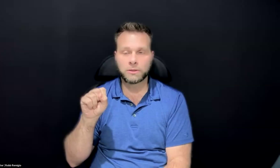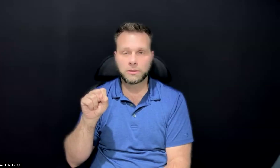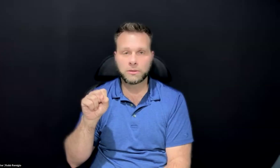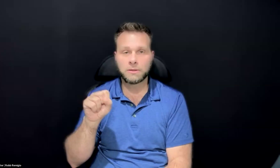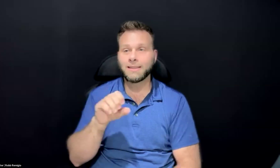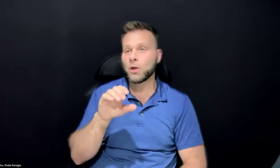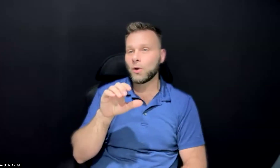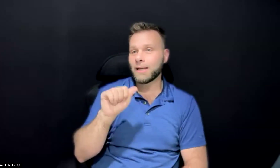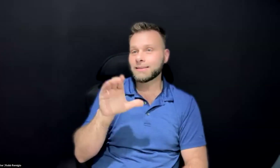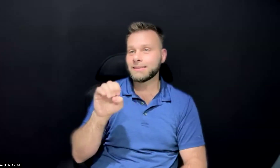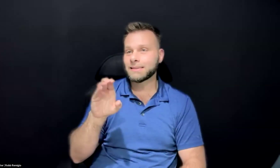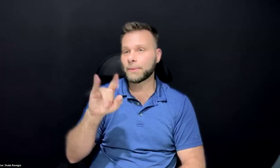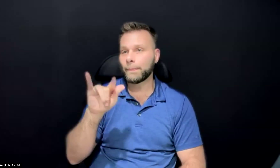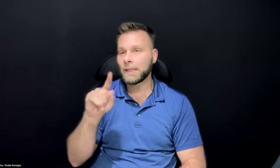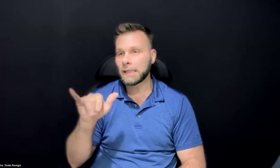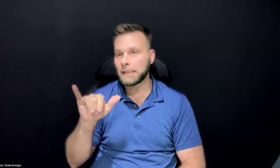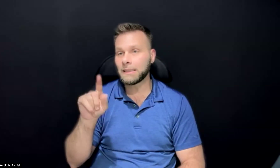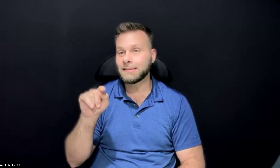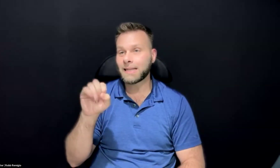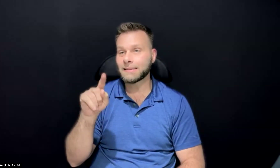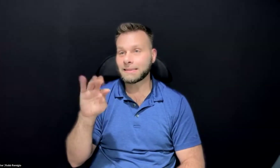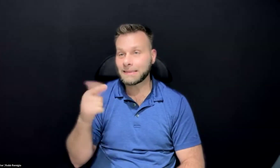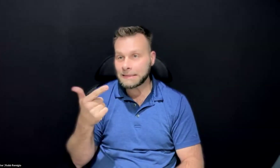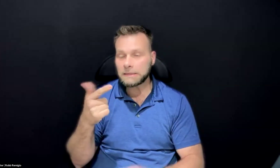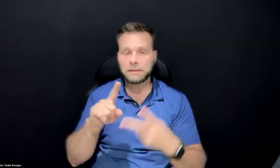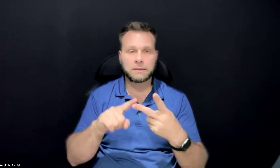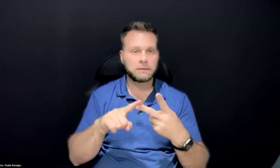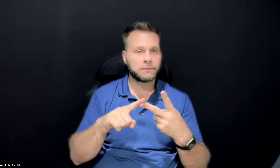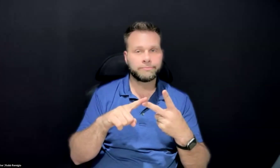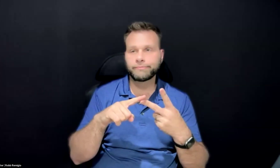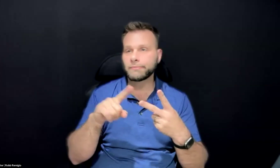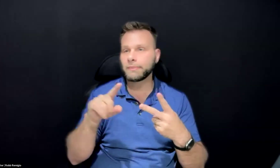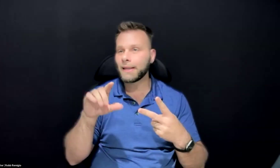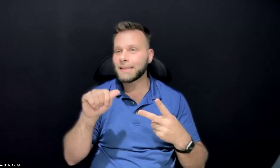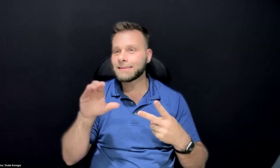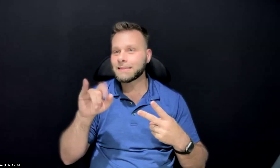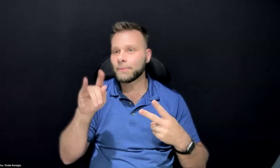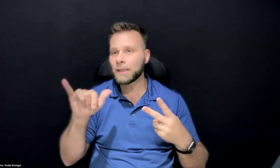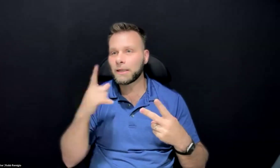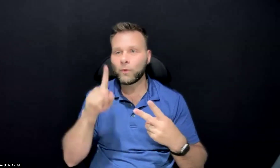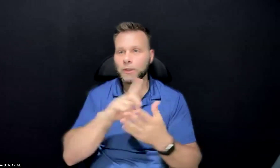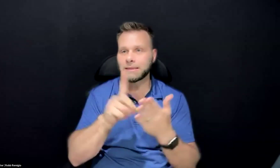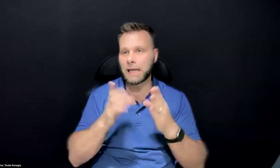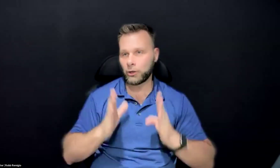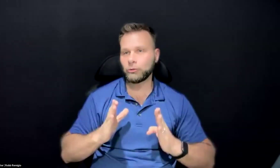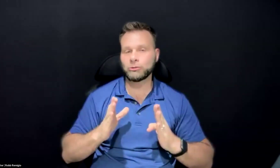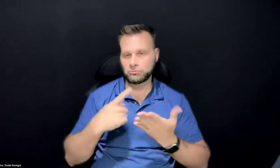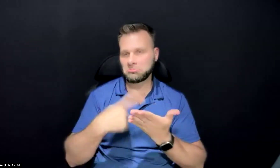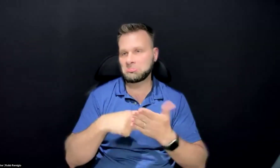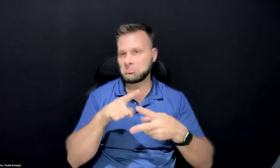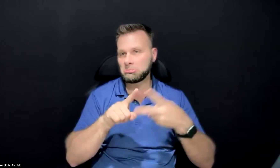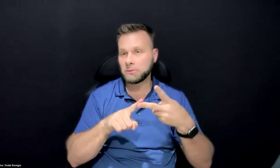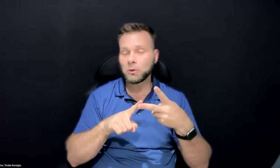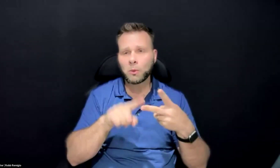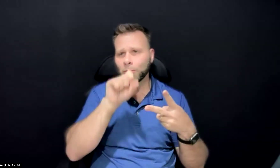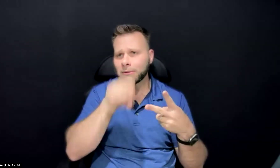accessibility testing, and then after that, we're going to be talking about accessibility for designers. So we would love for you to come